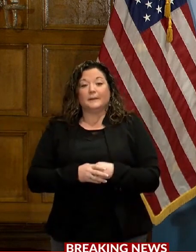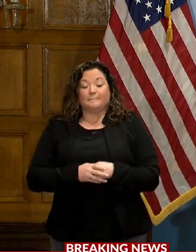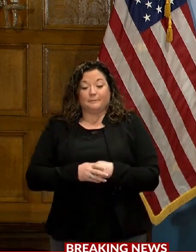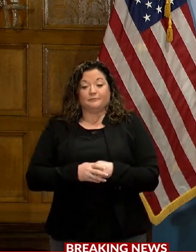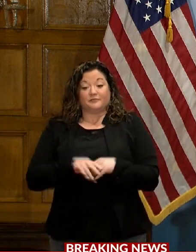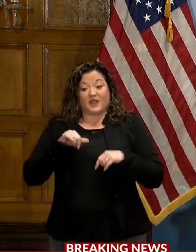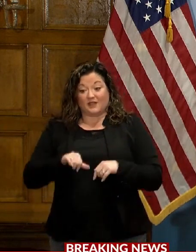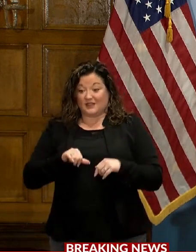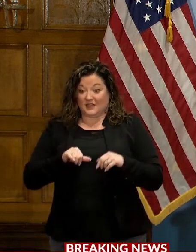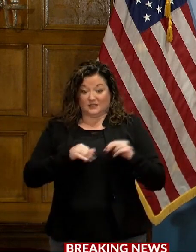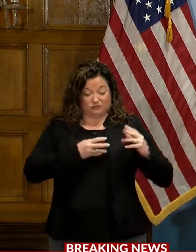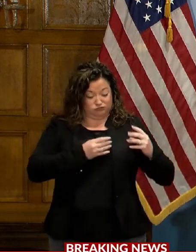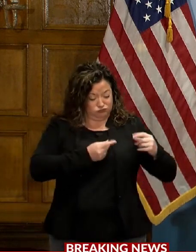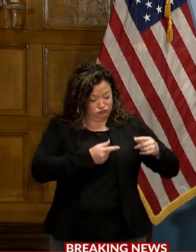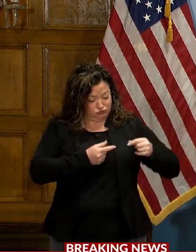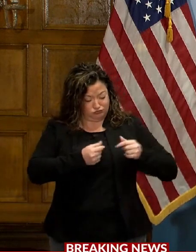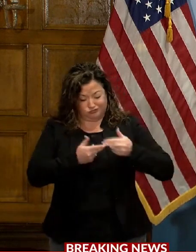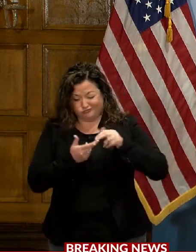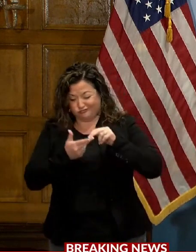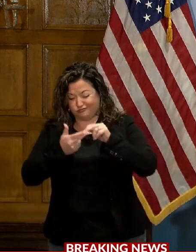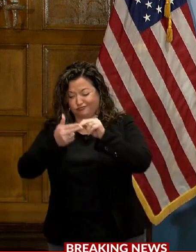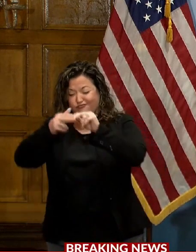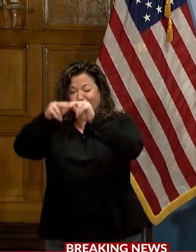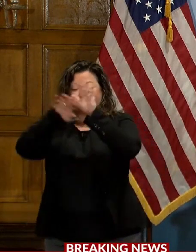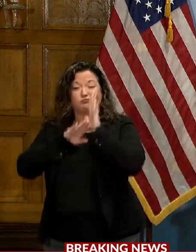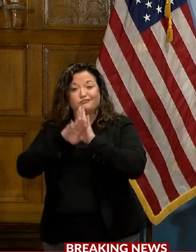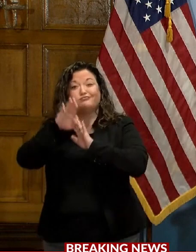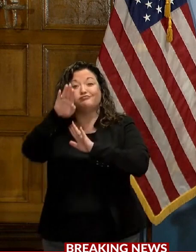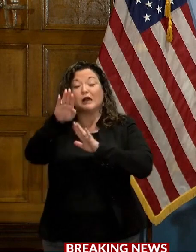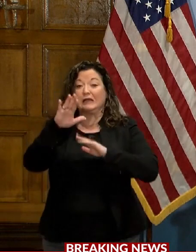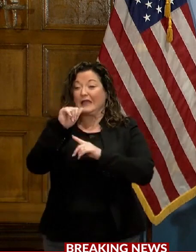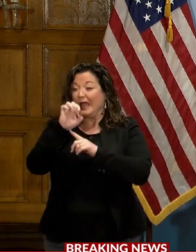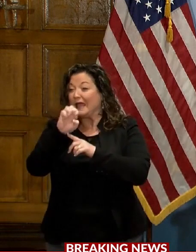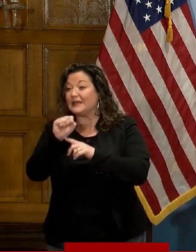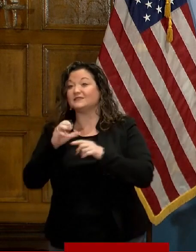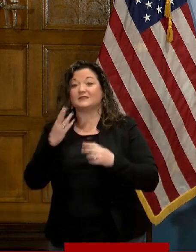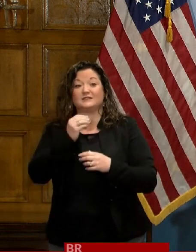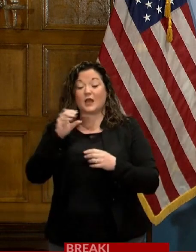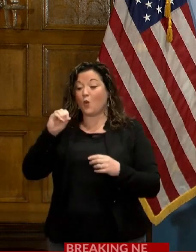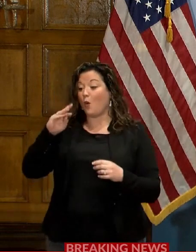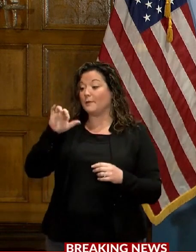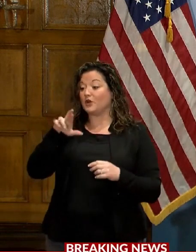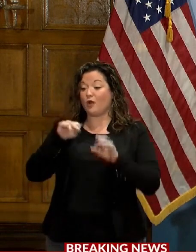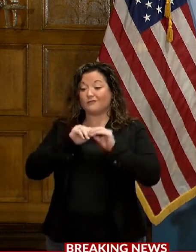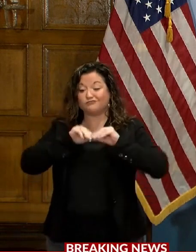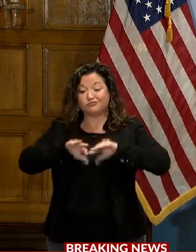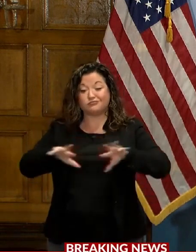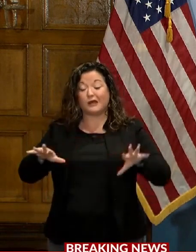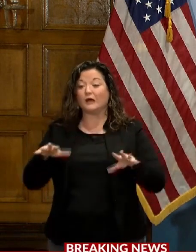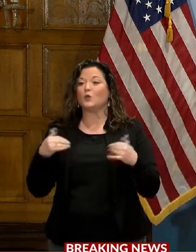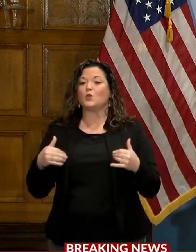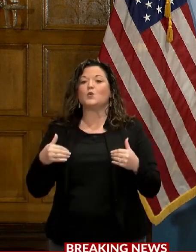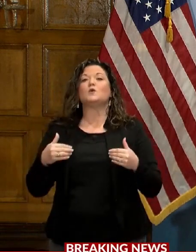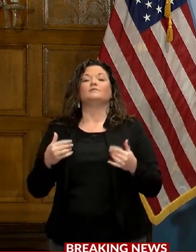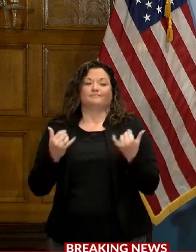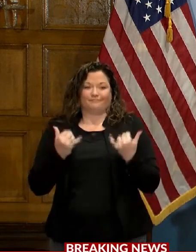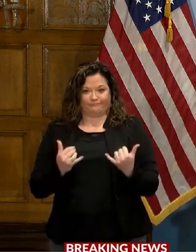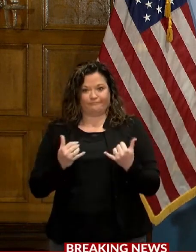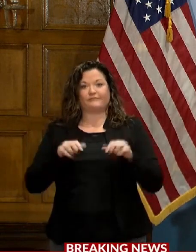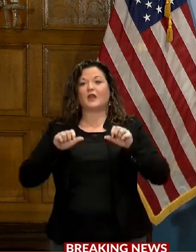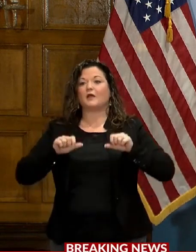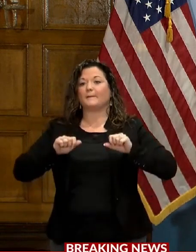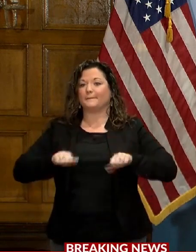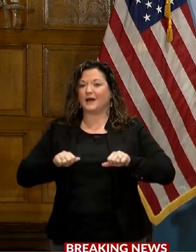this rapid increase of COVID cases and Omicron spread is that we have increased hospital